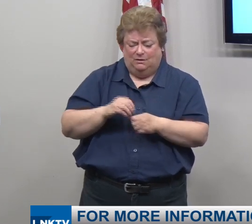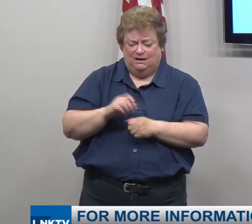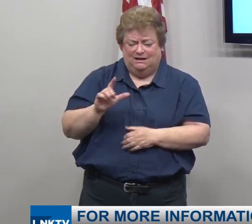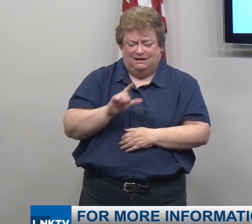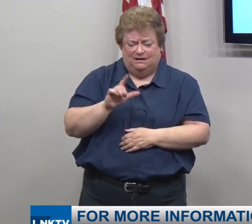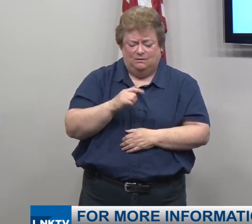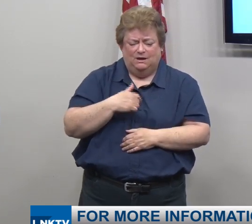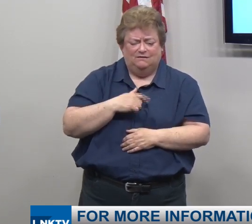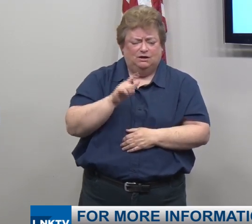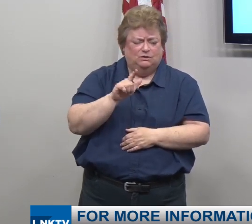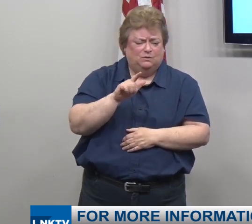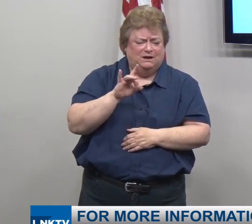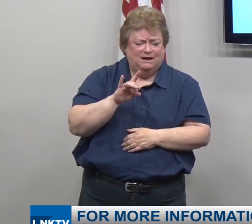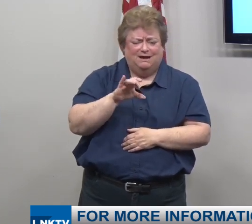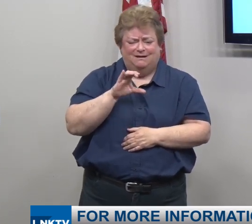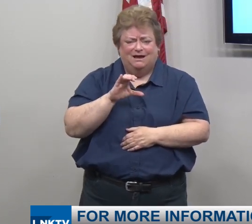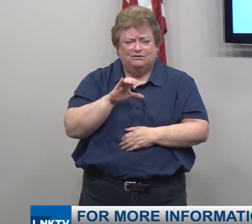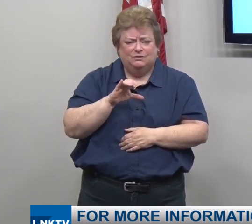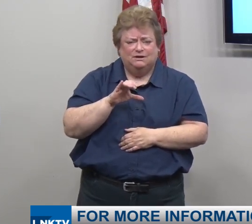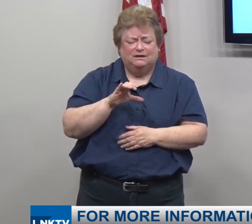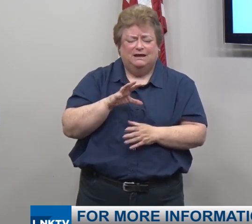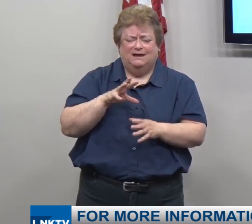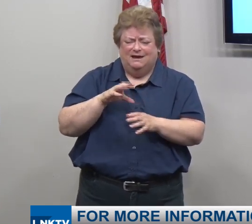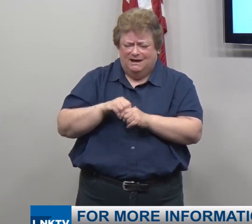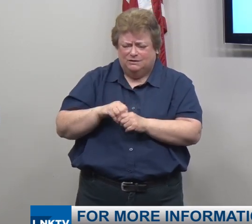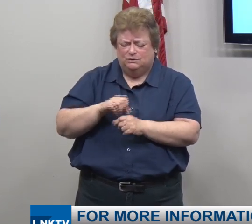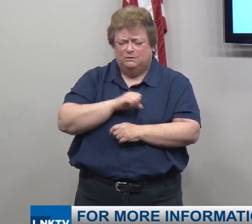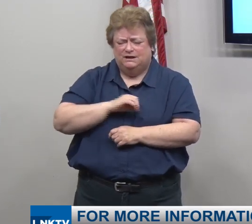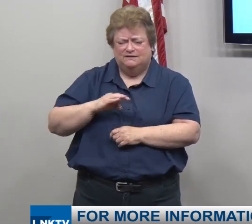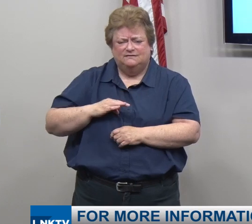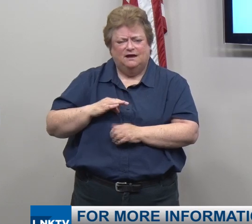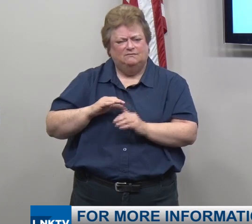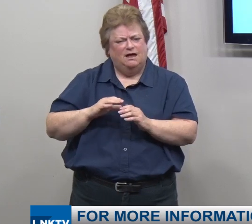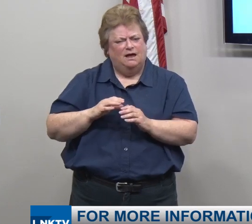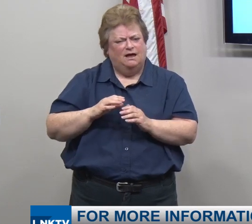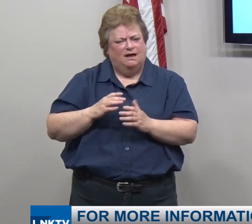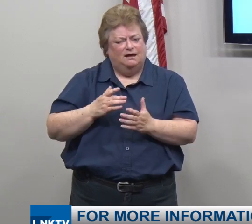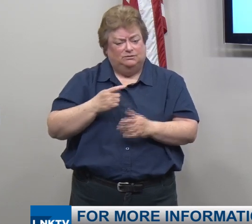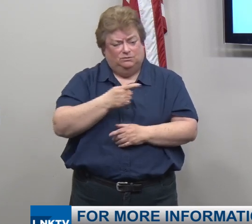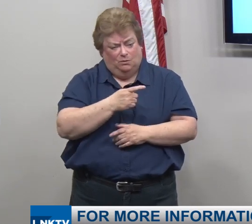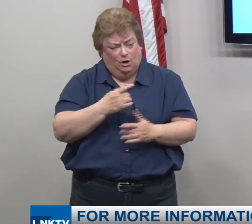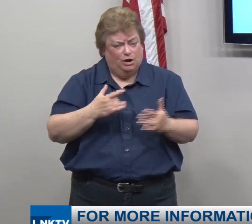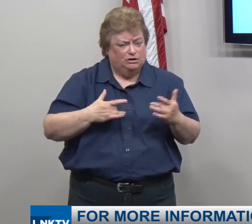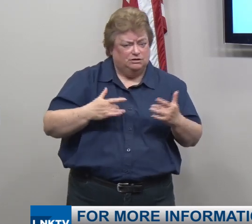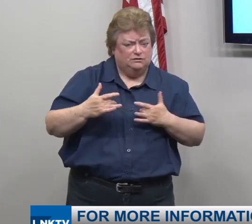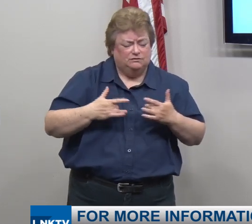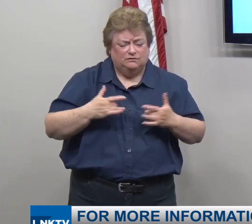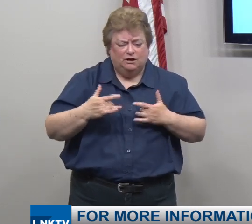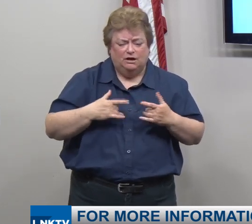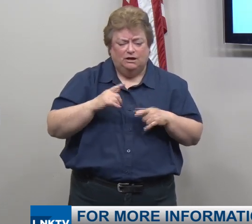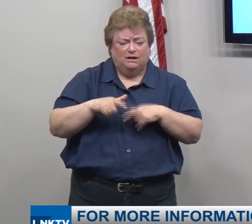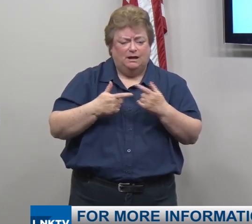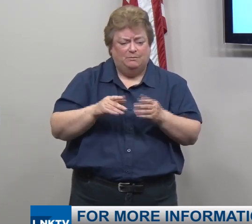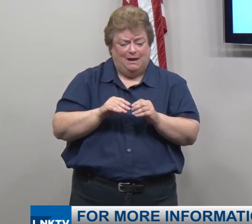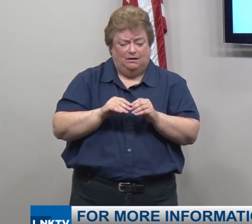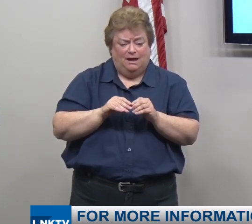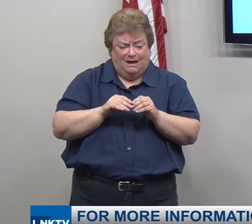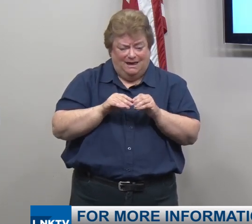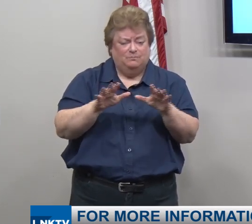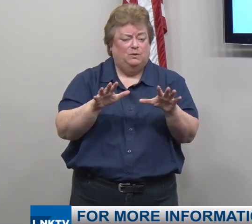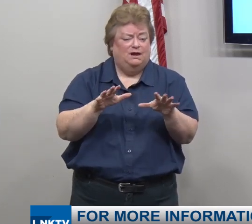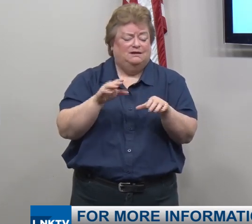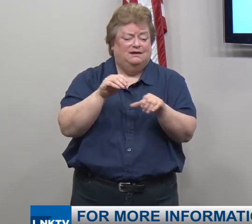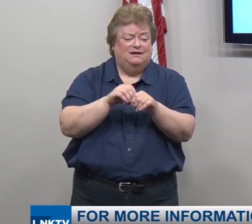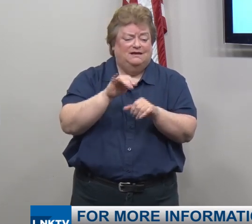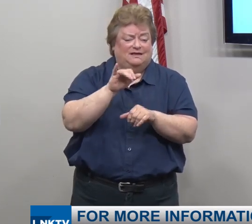2,800 inmates, and that doesn't include staff. How concerned are you about how any outbreak in those particular